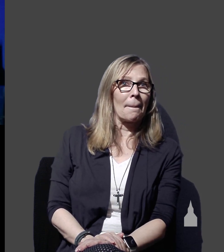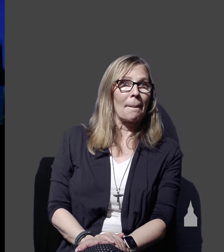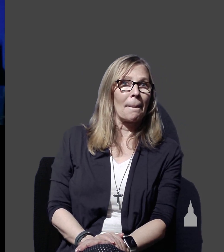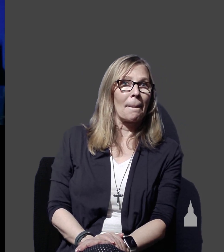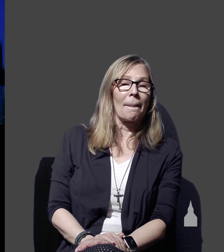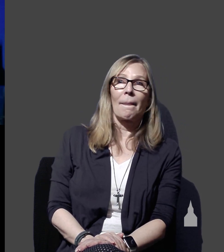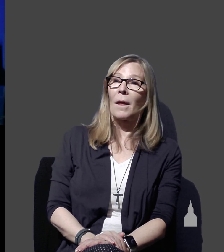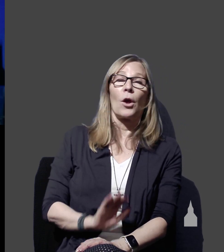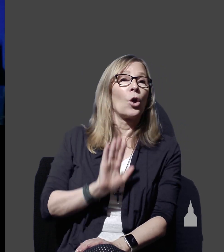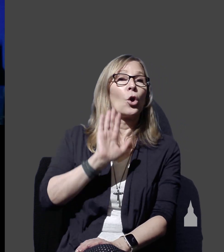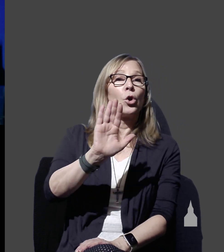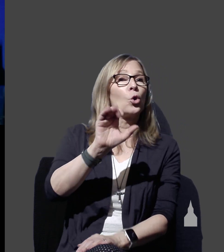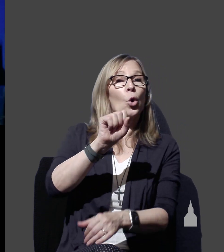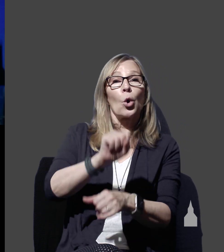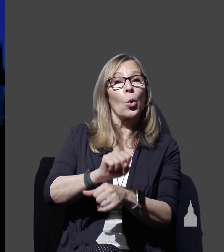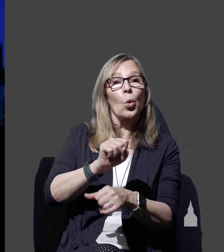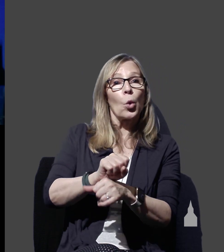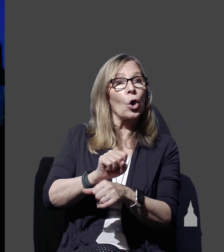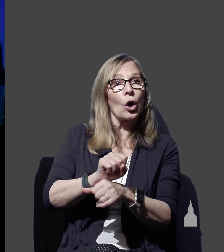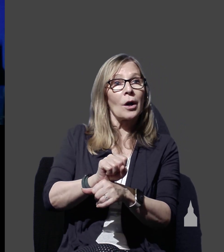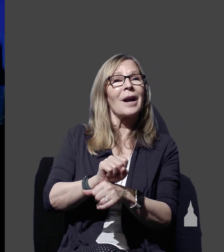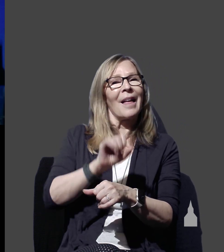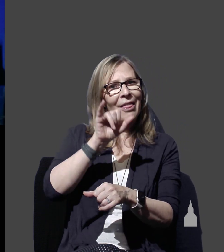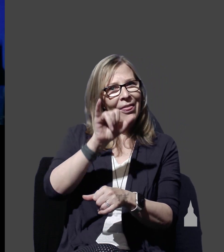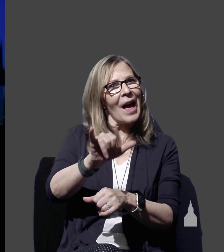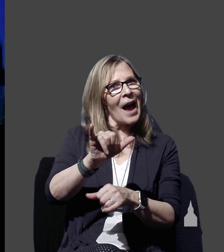Your work is an act of worship.